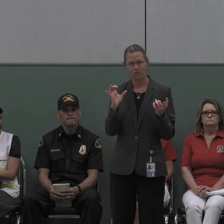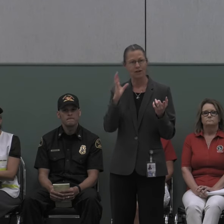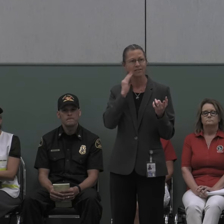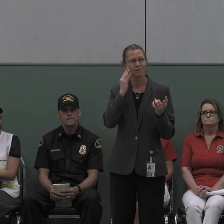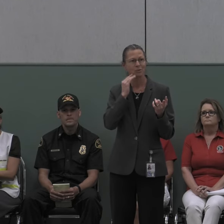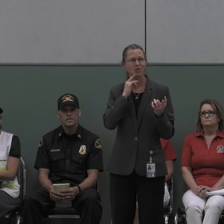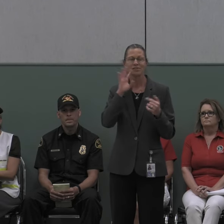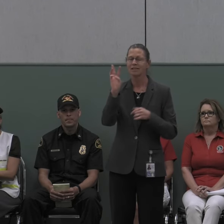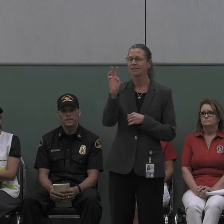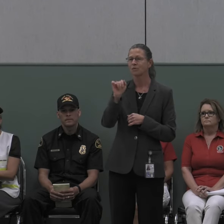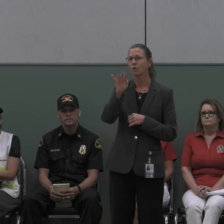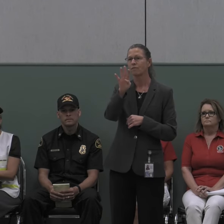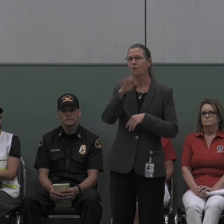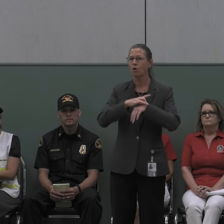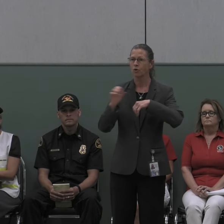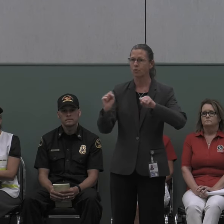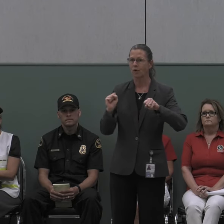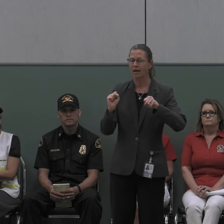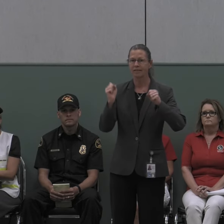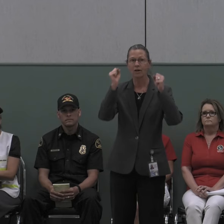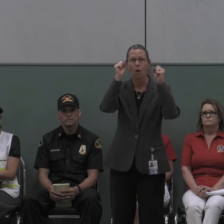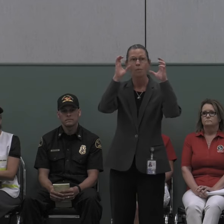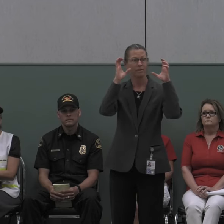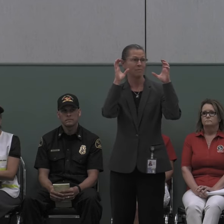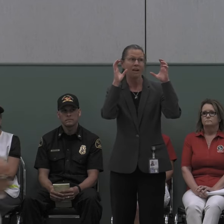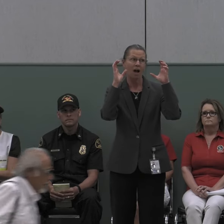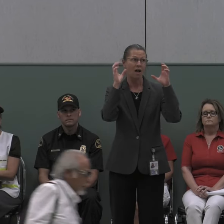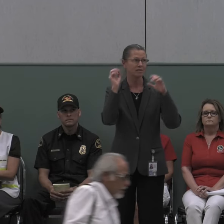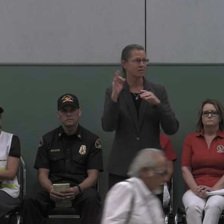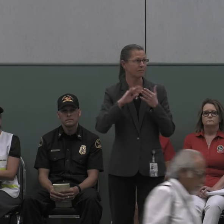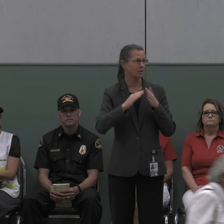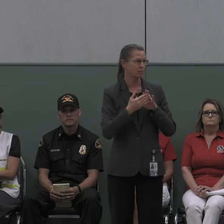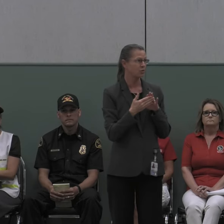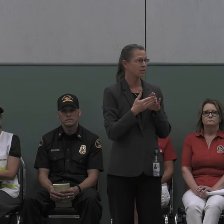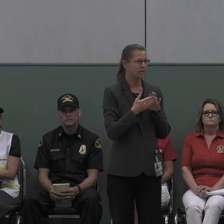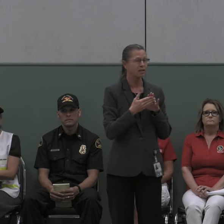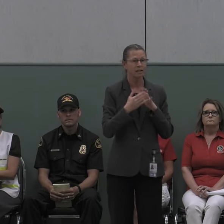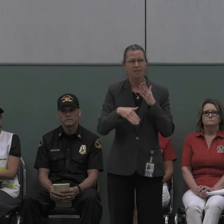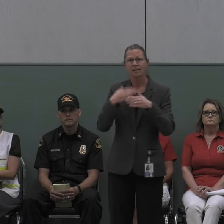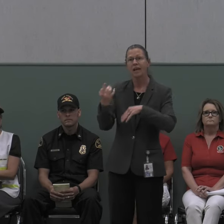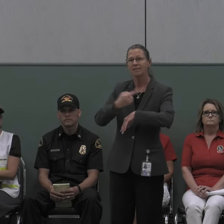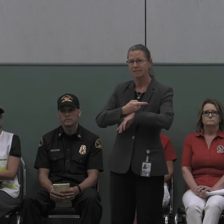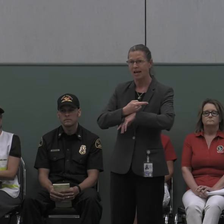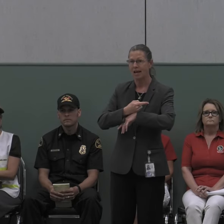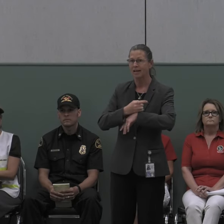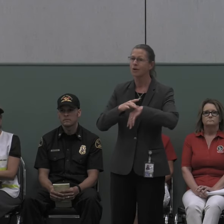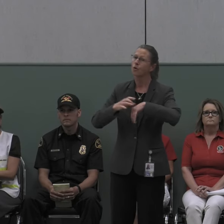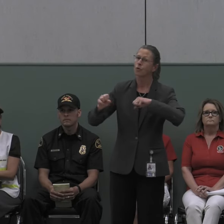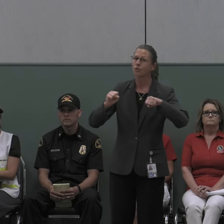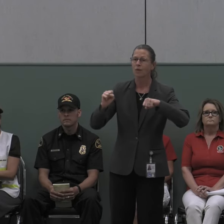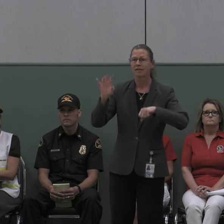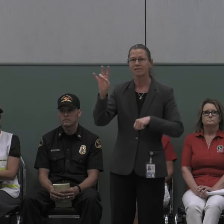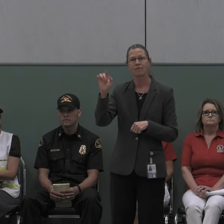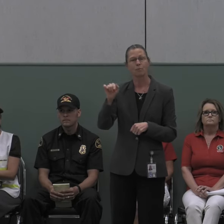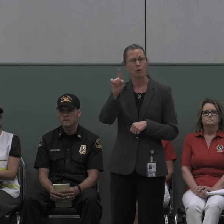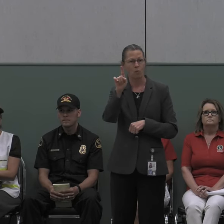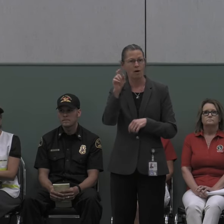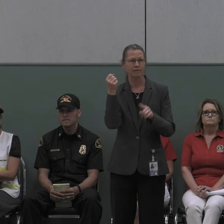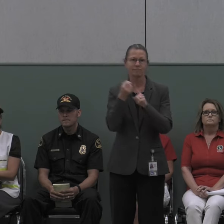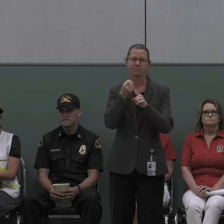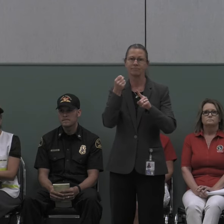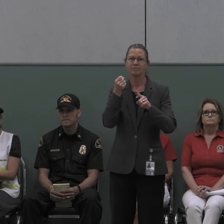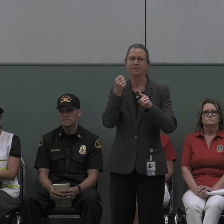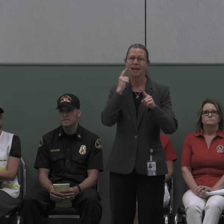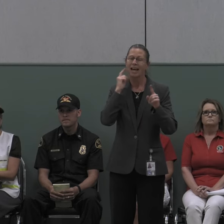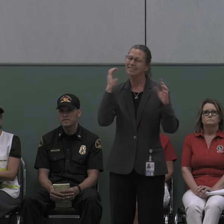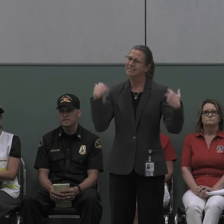6.4 earthquake that opened up the eyes of this community. The very next day, a magnitude of a 7.1 hit and then